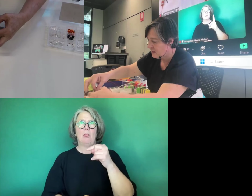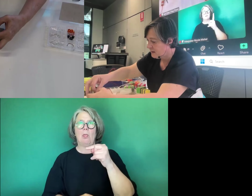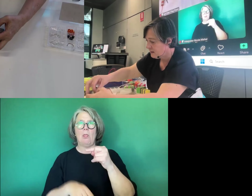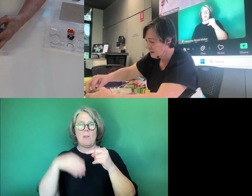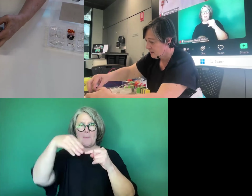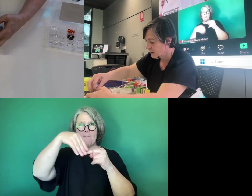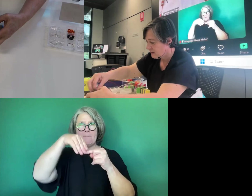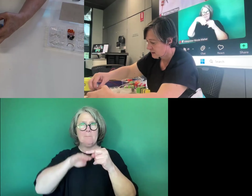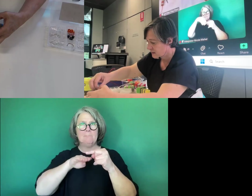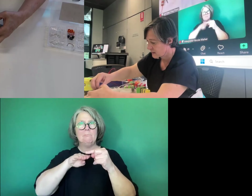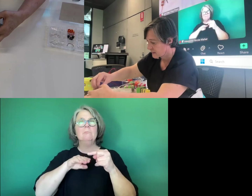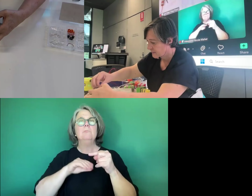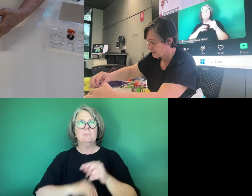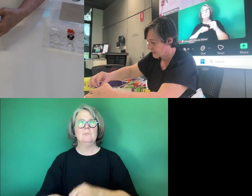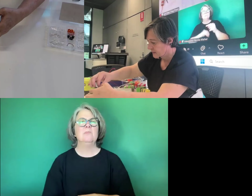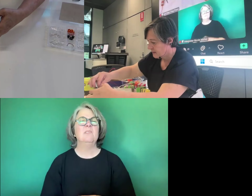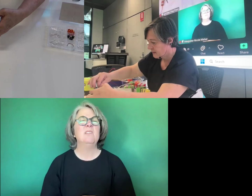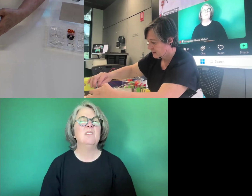one.